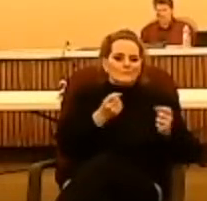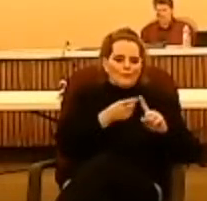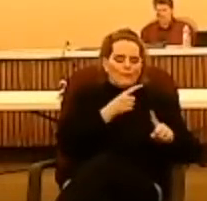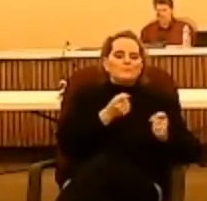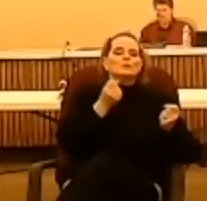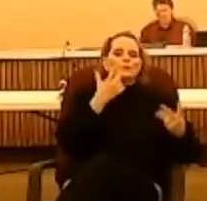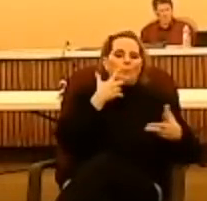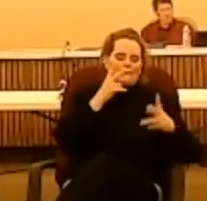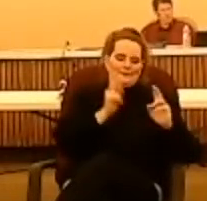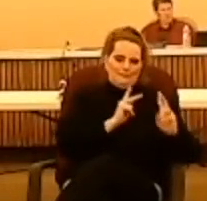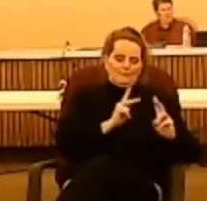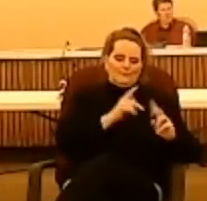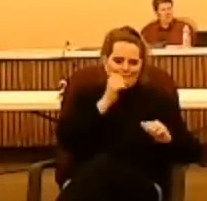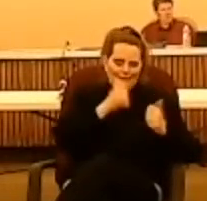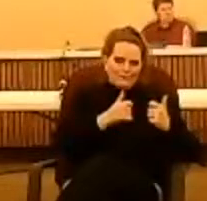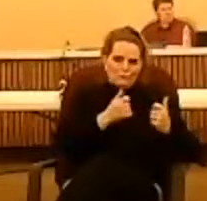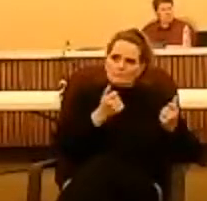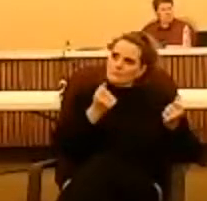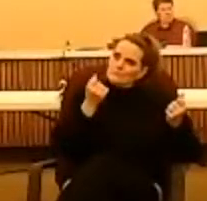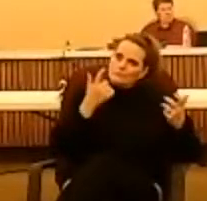many qualified people.